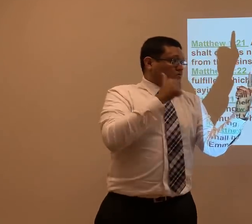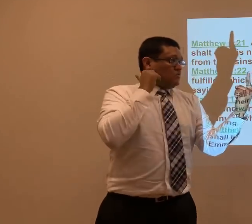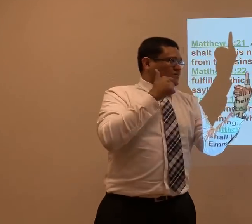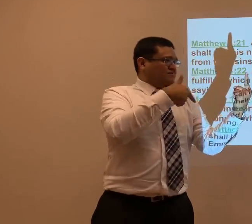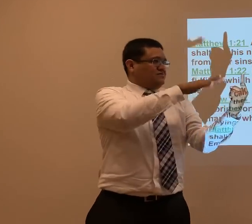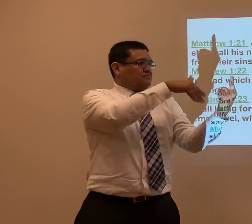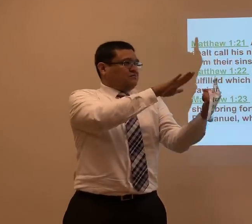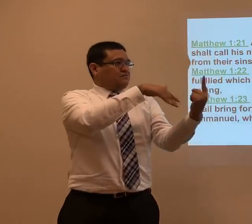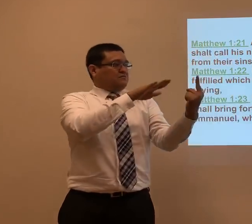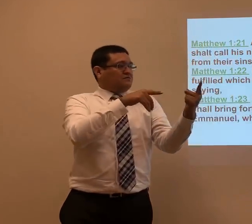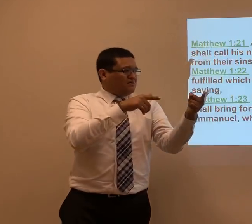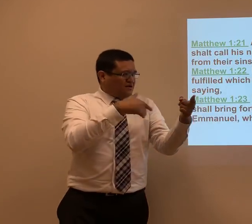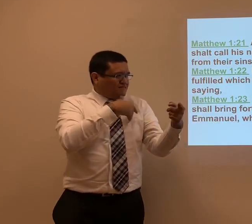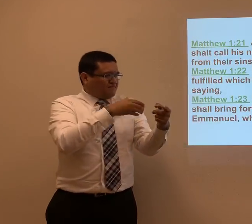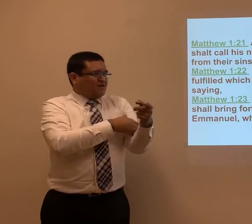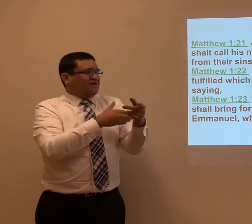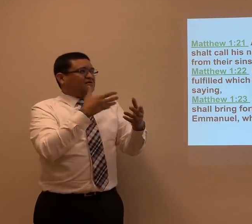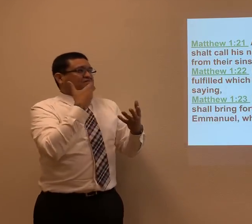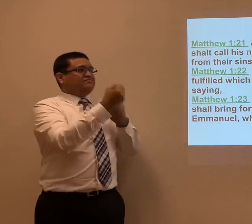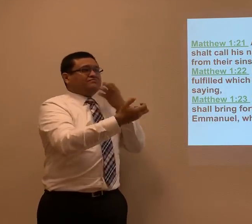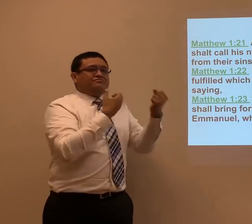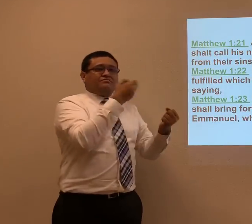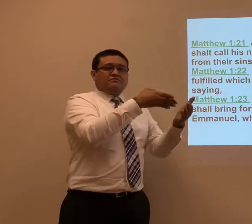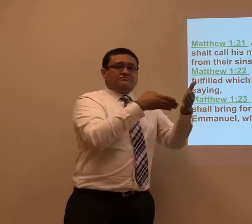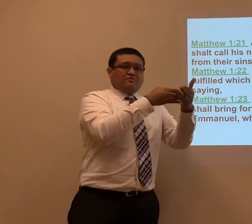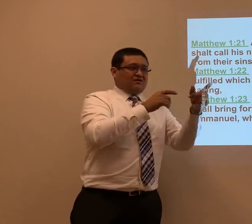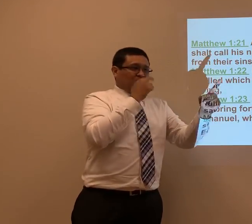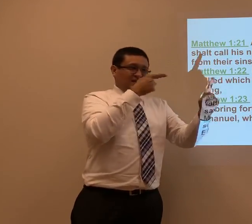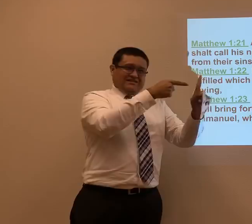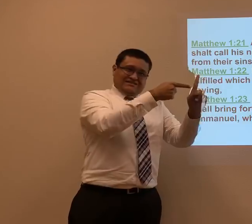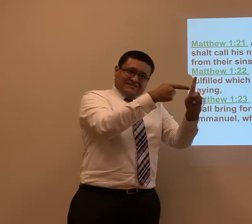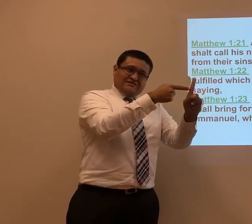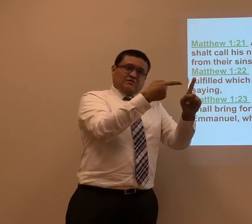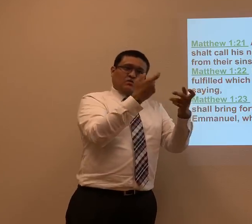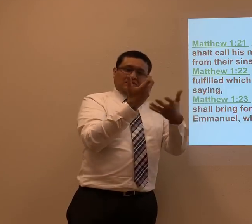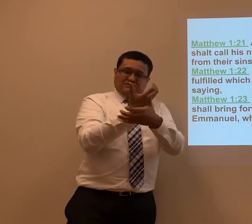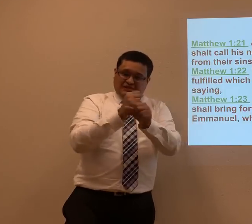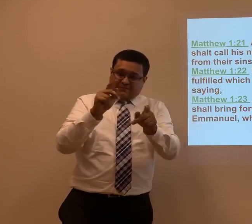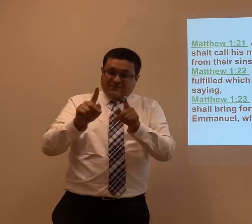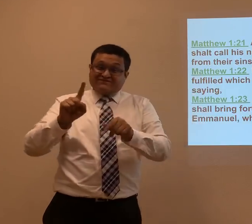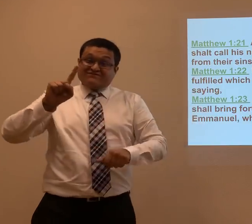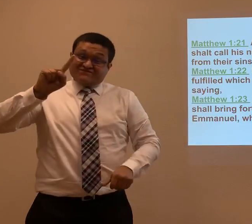come. But when Jesus came, they didn't believe that he was the one. So they didn't trust him.